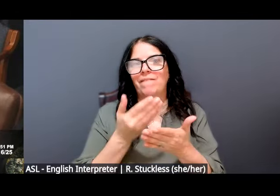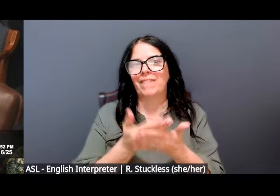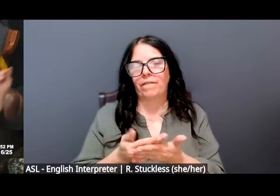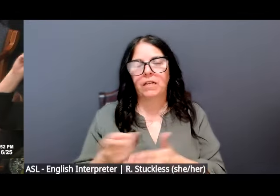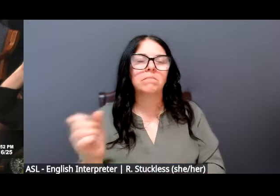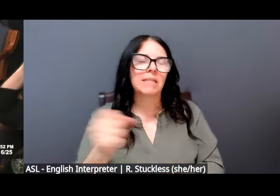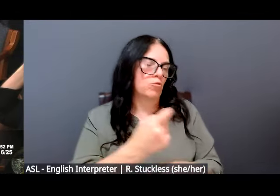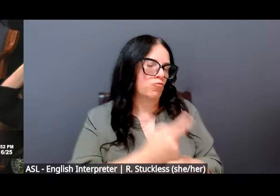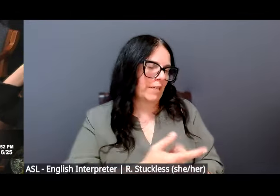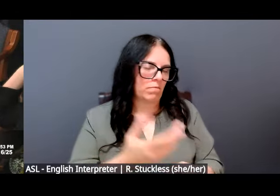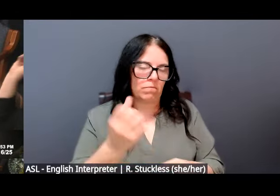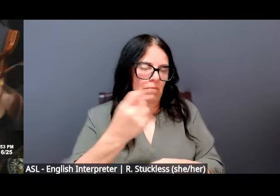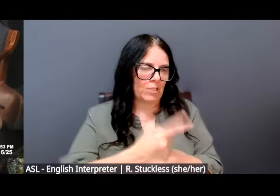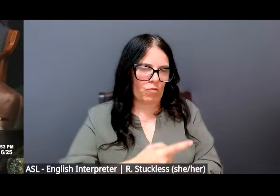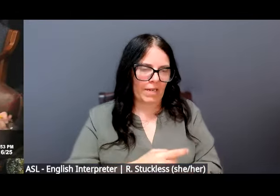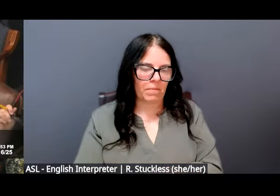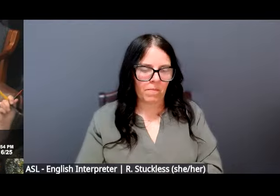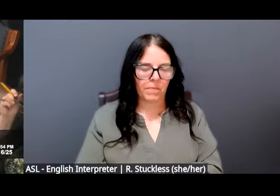yes.